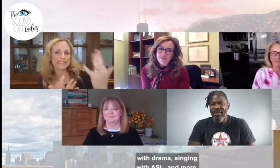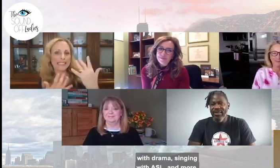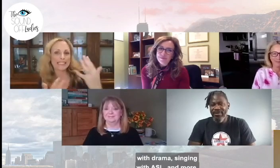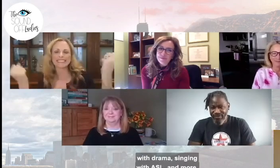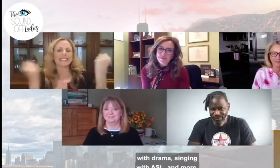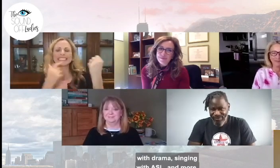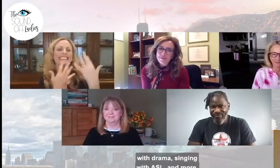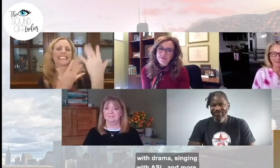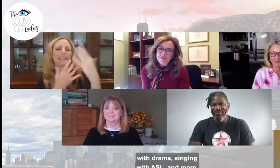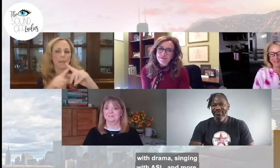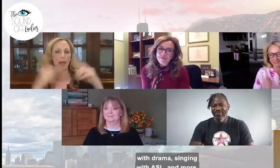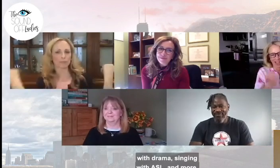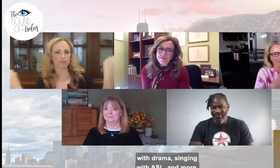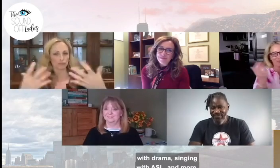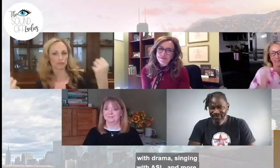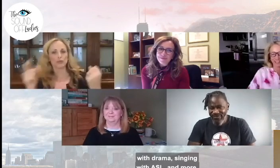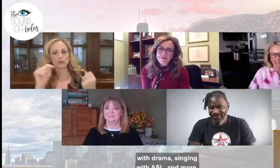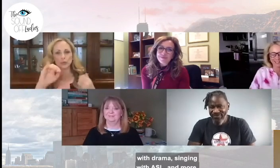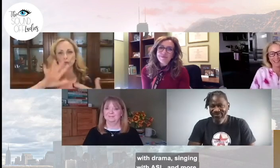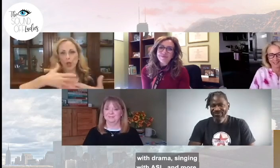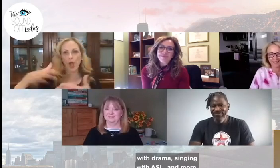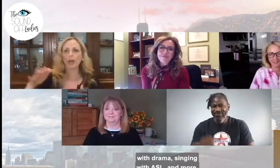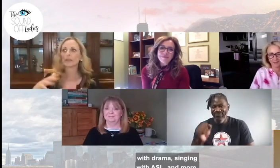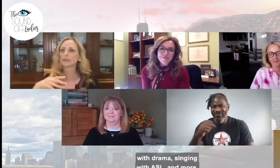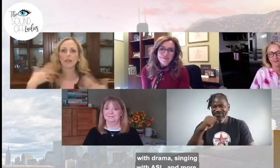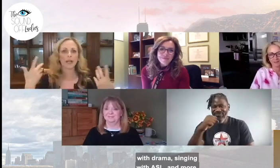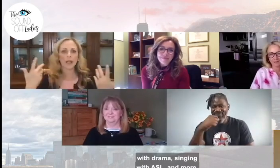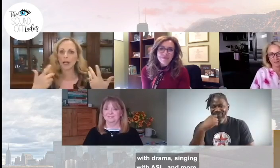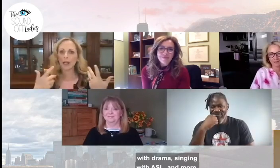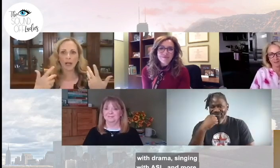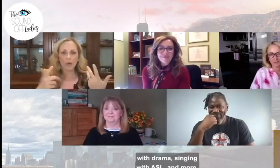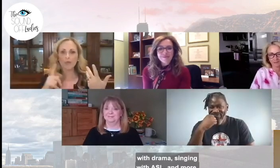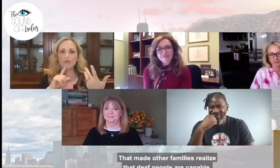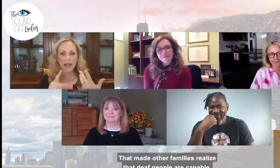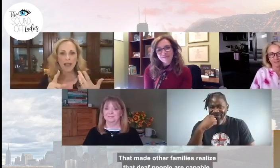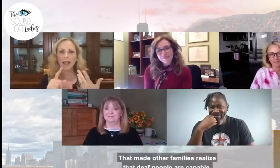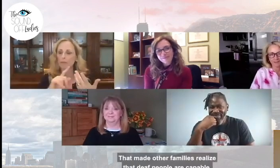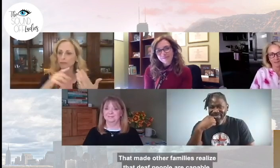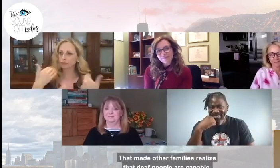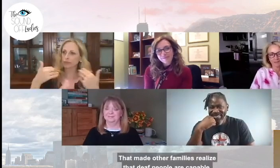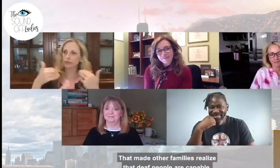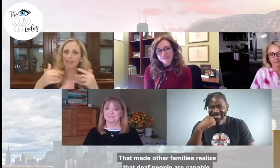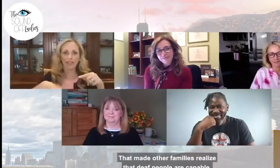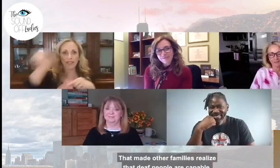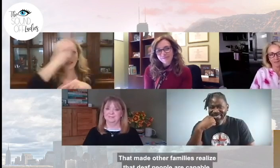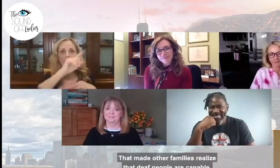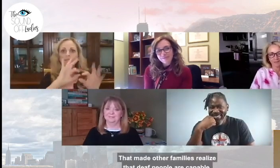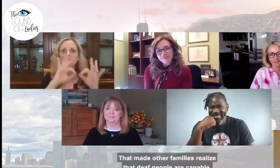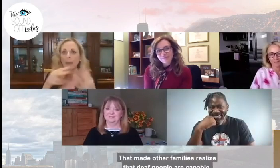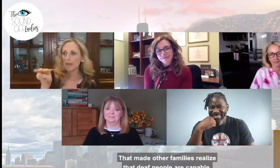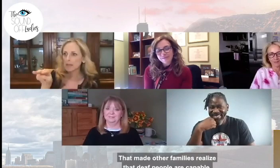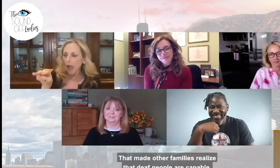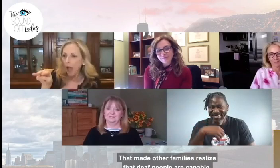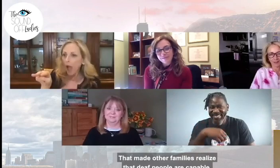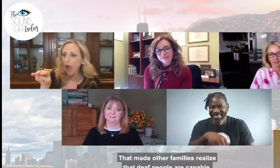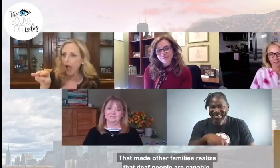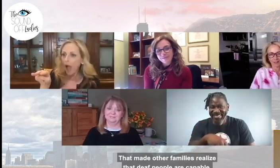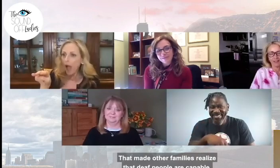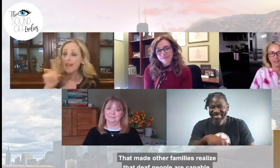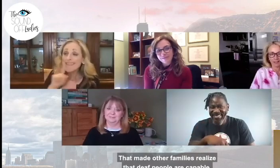In the school I went to, it was a whole deaf school, and we had drama classes and music classes, and many of the